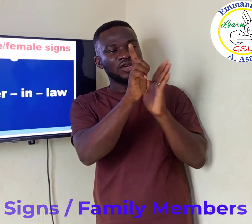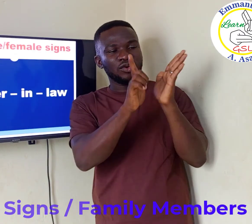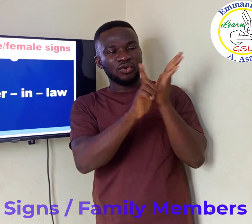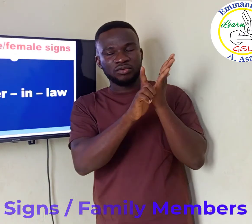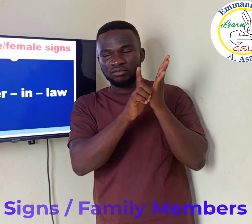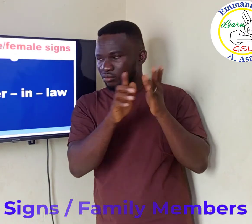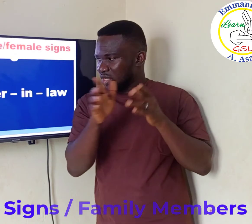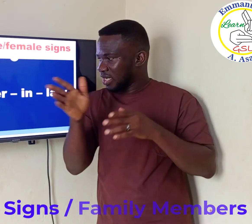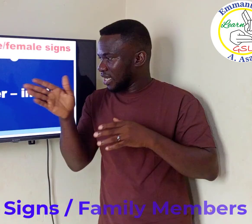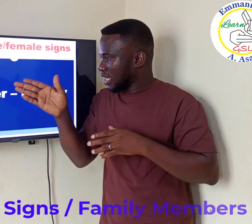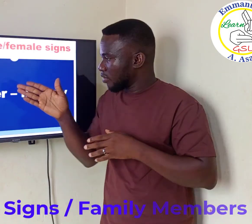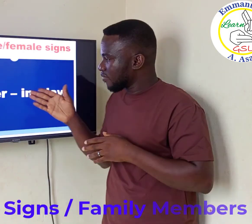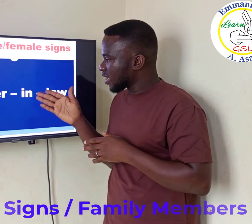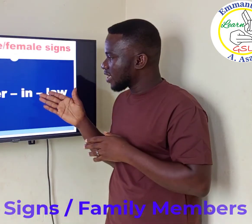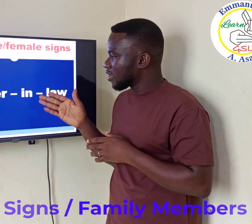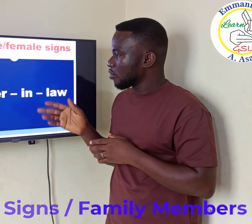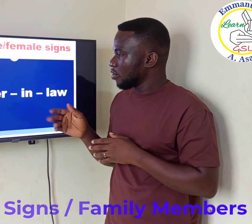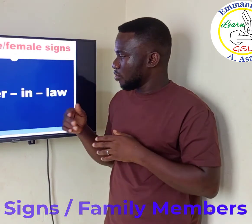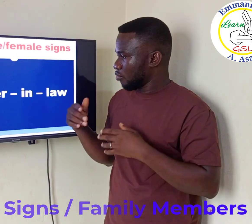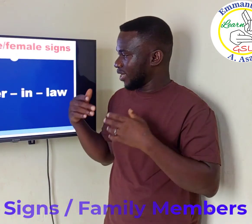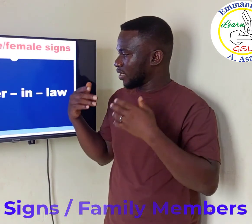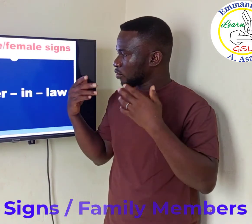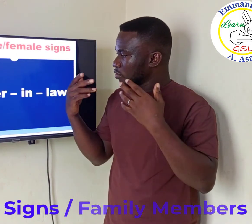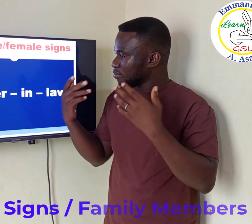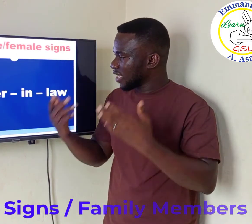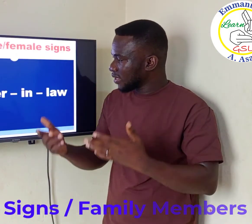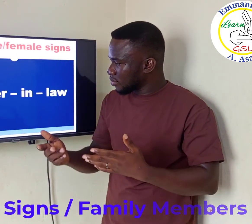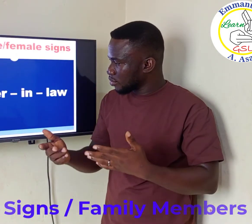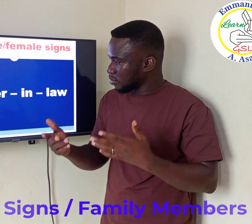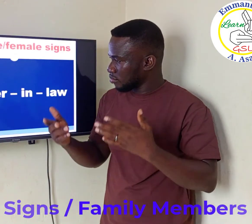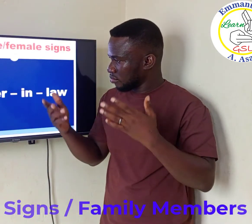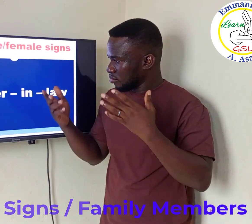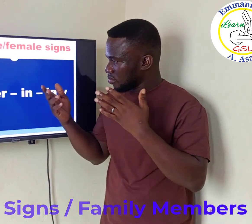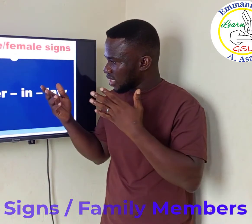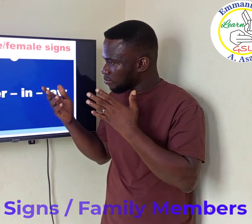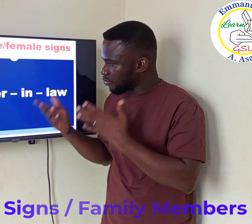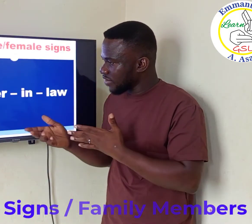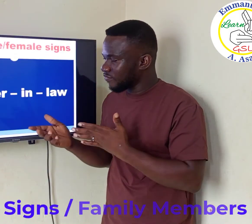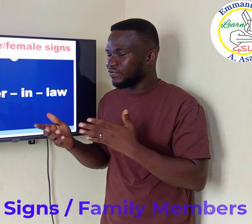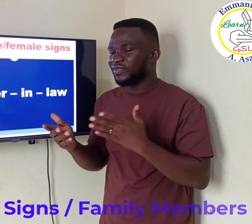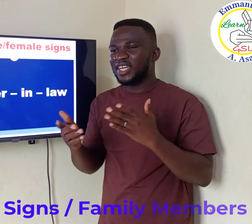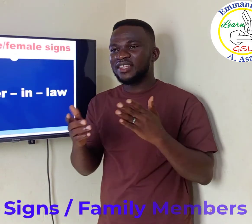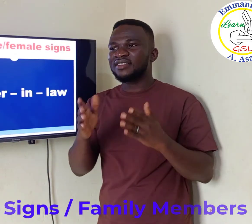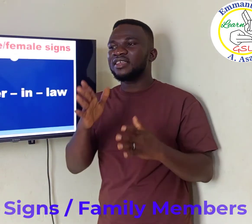mother-in-law. However, we can also make it so brief and say